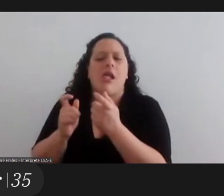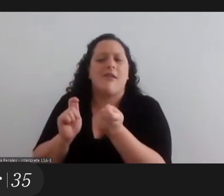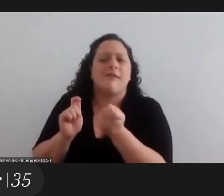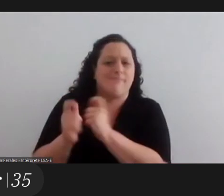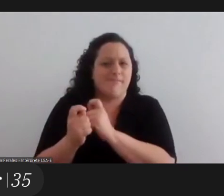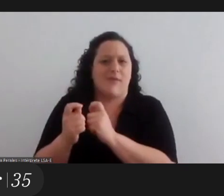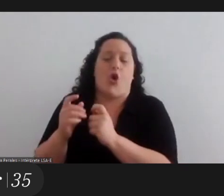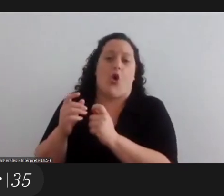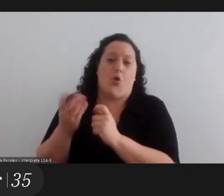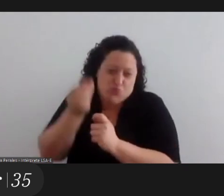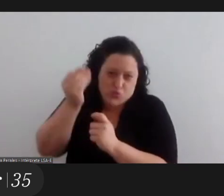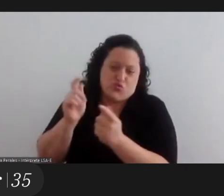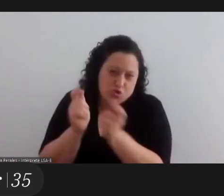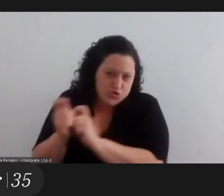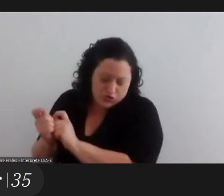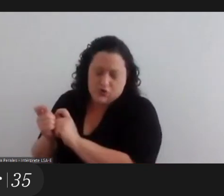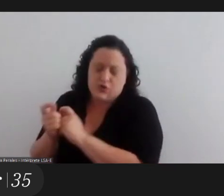uh